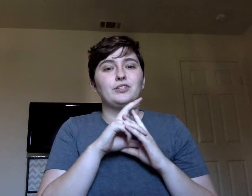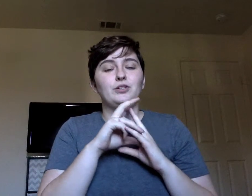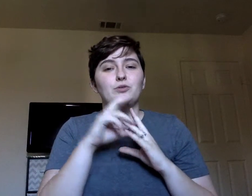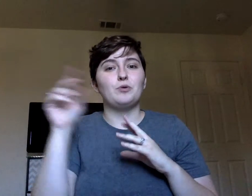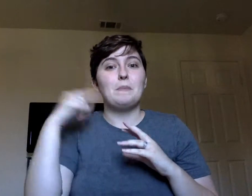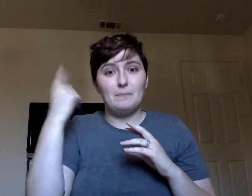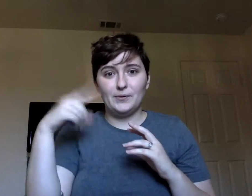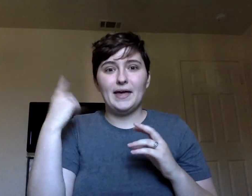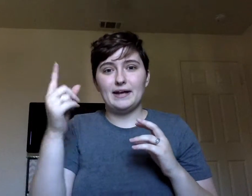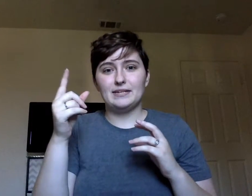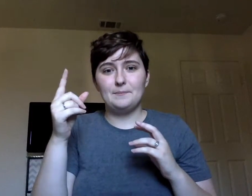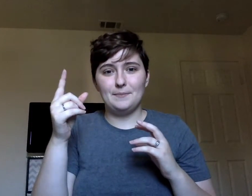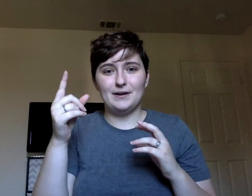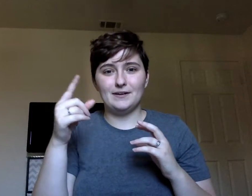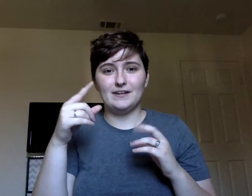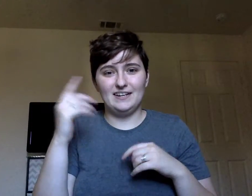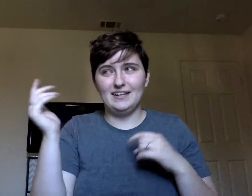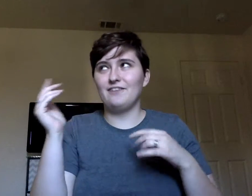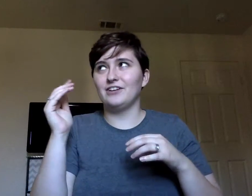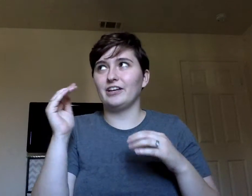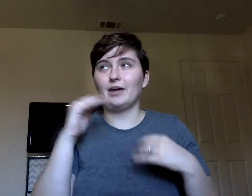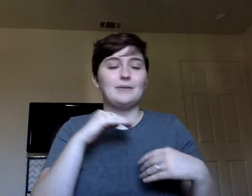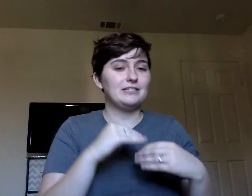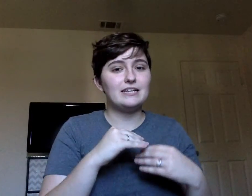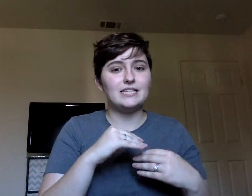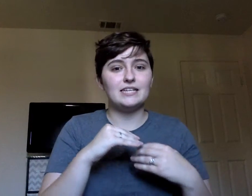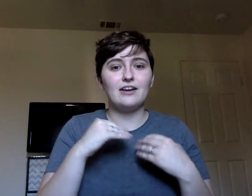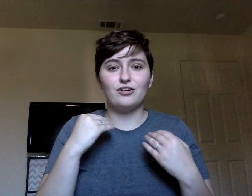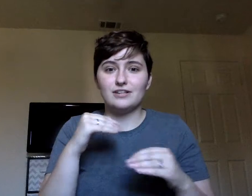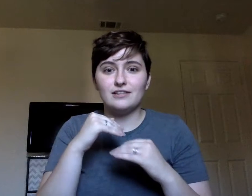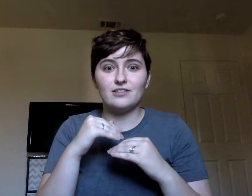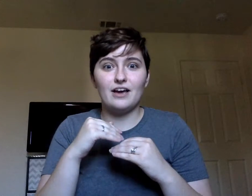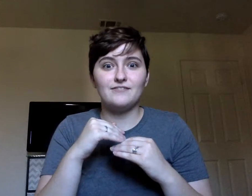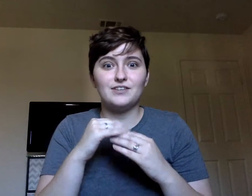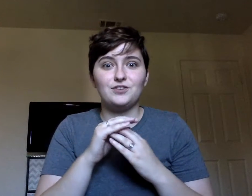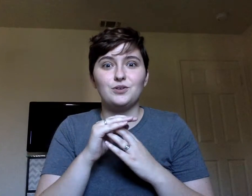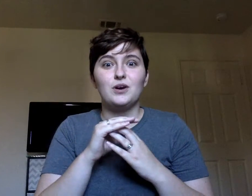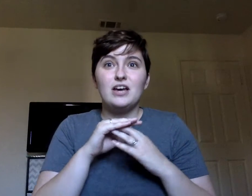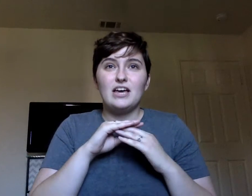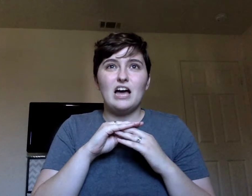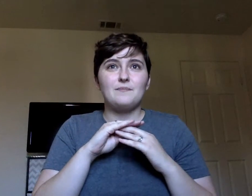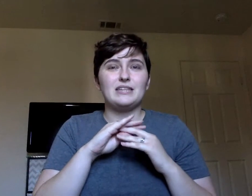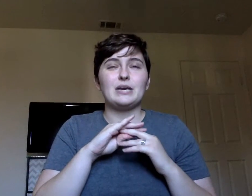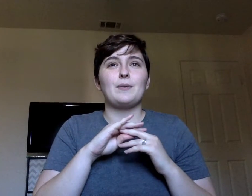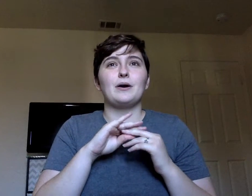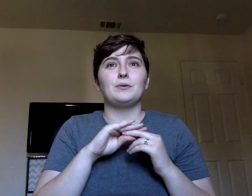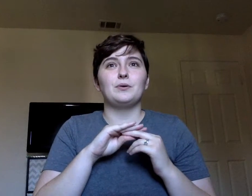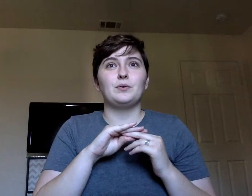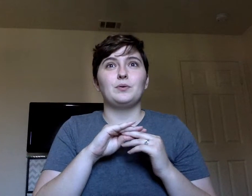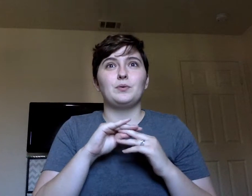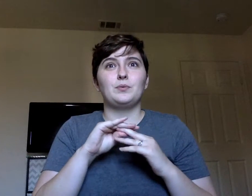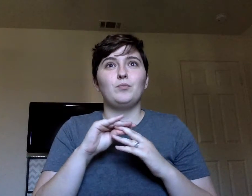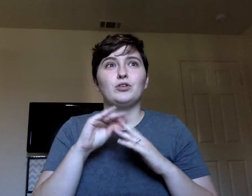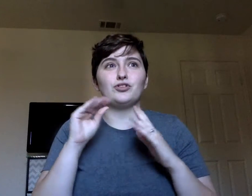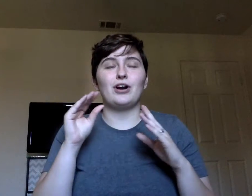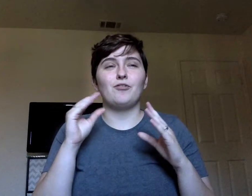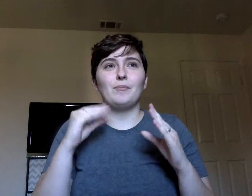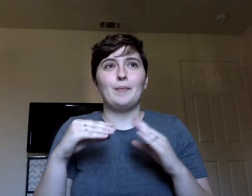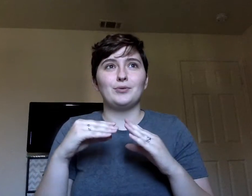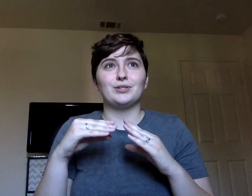to remember that better. And I feel like that makes sense in our daily lives. If you think about when you're trying to remember